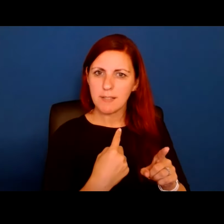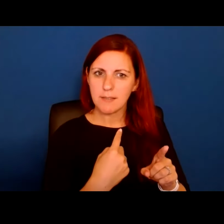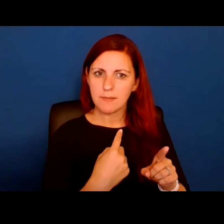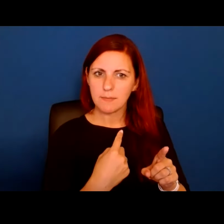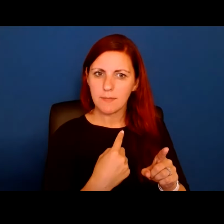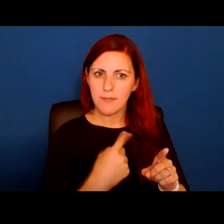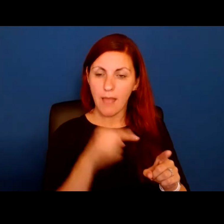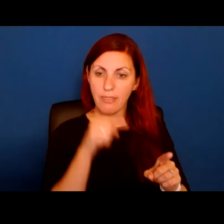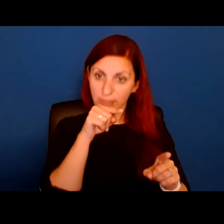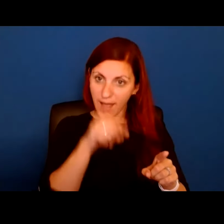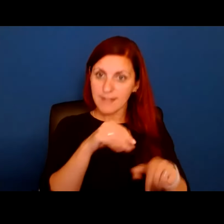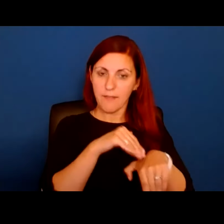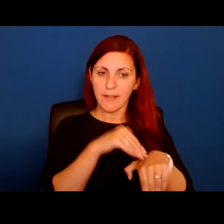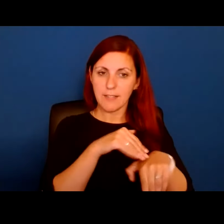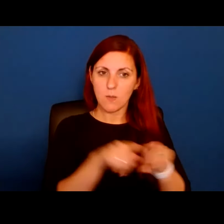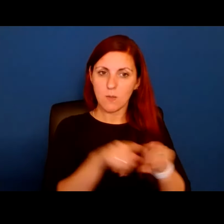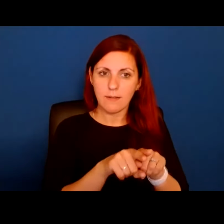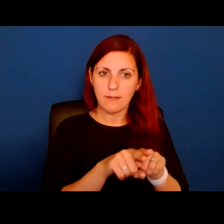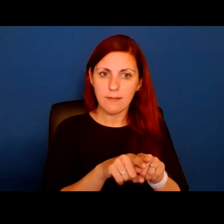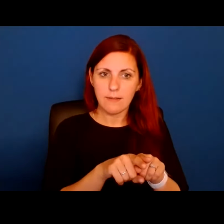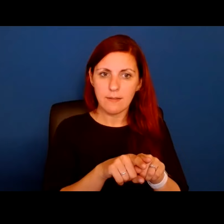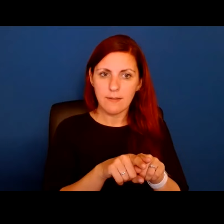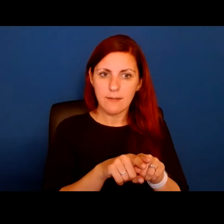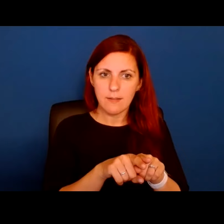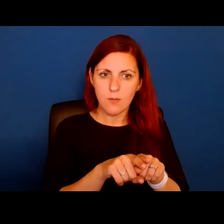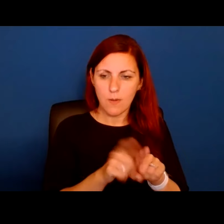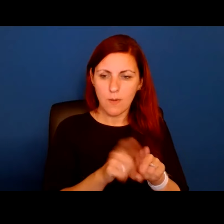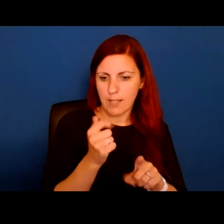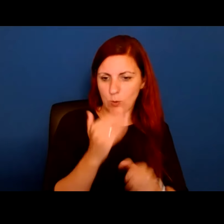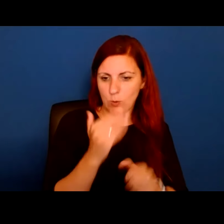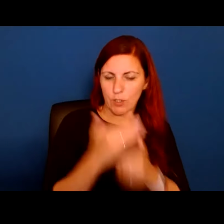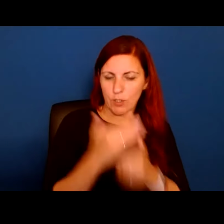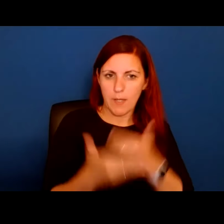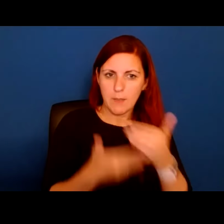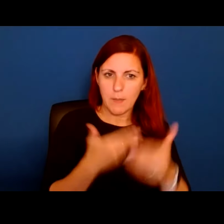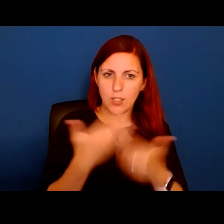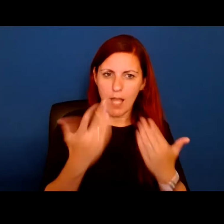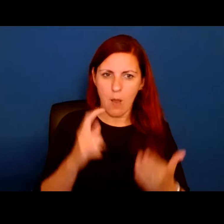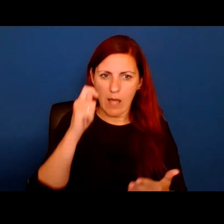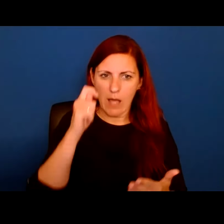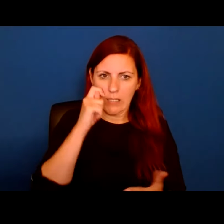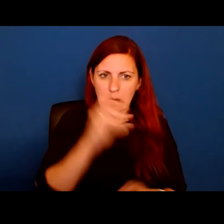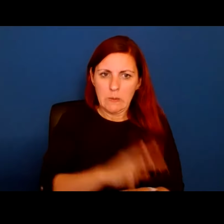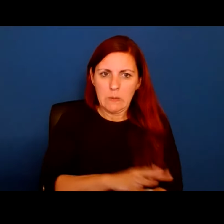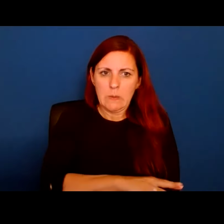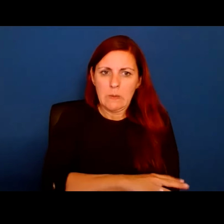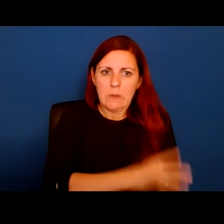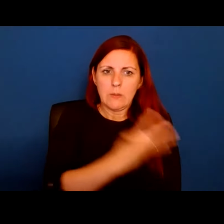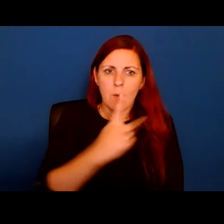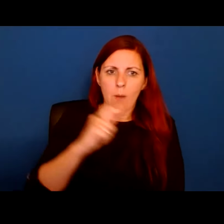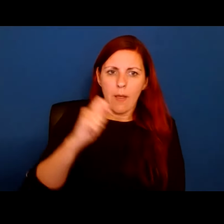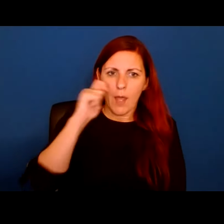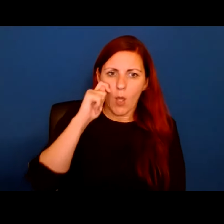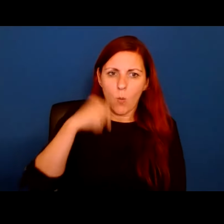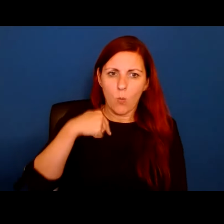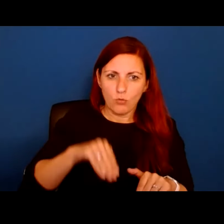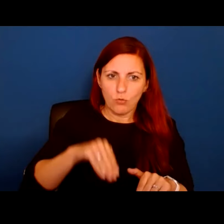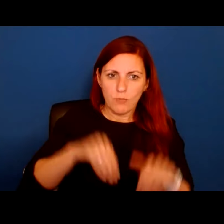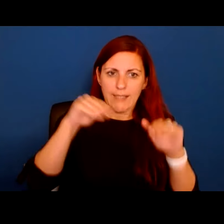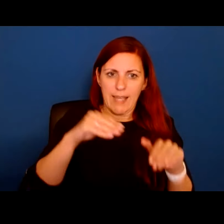And as I come to the conclusion of my speech now, I think it's chilling to consider that we are possibly raising a more self-centered population of children,